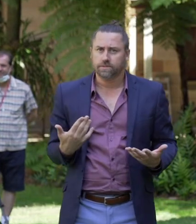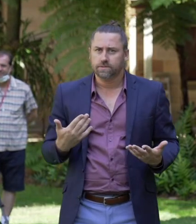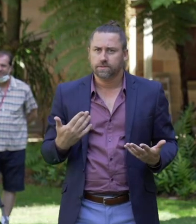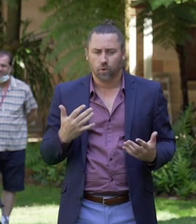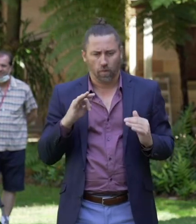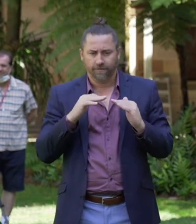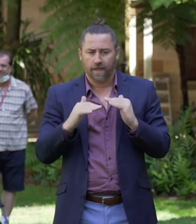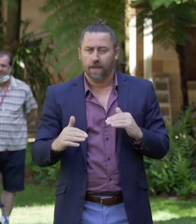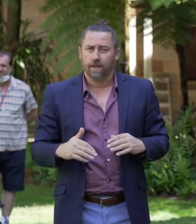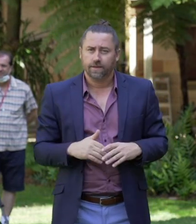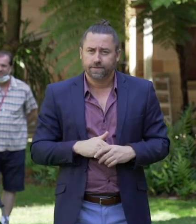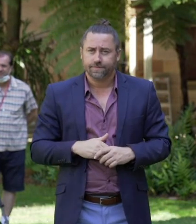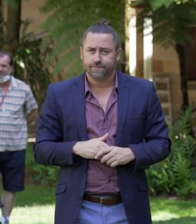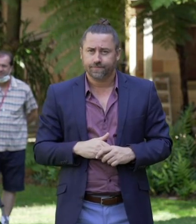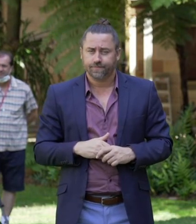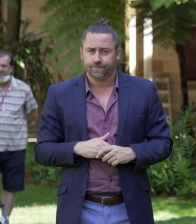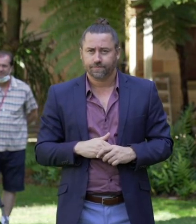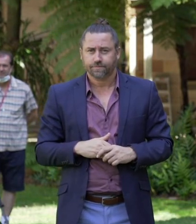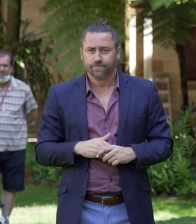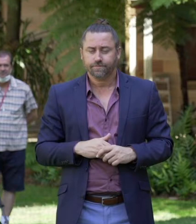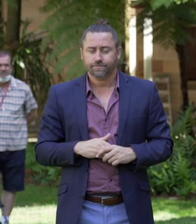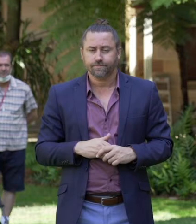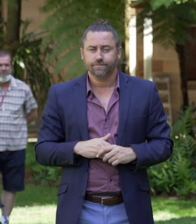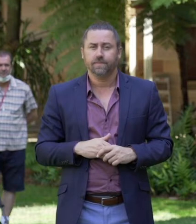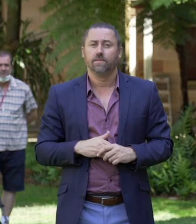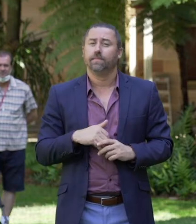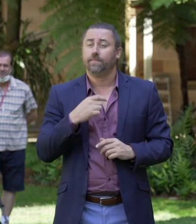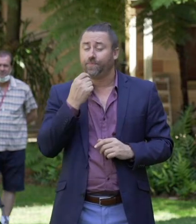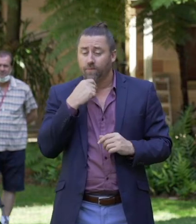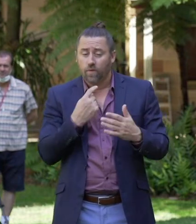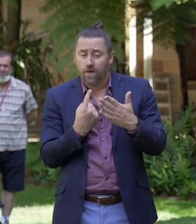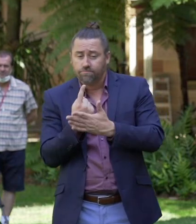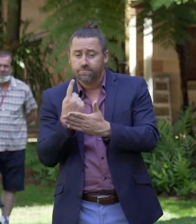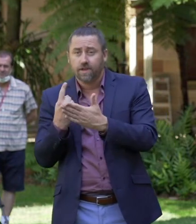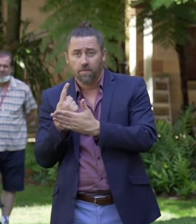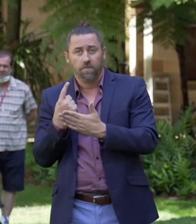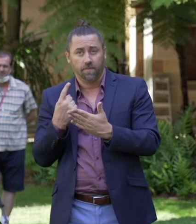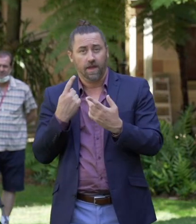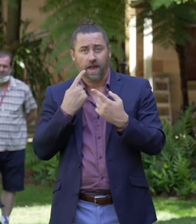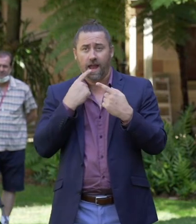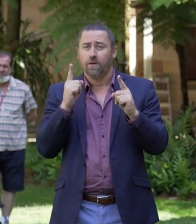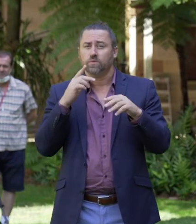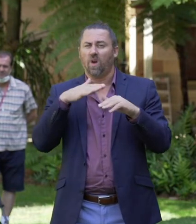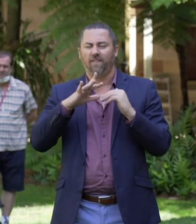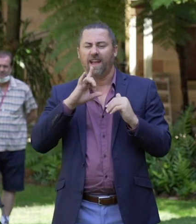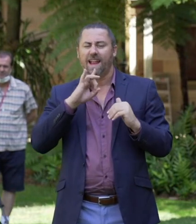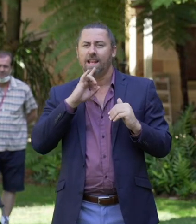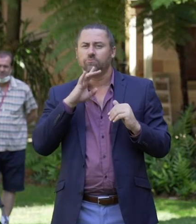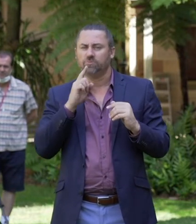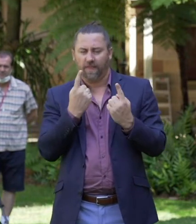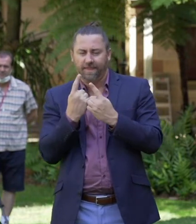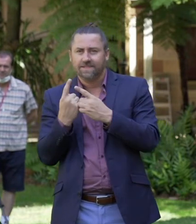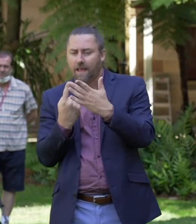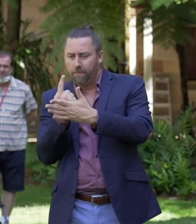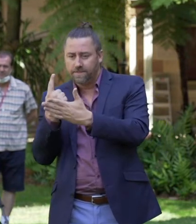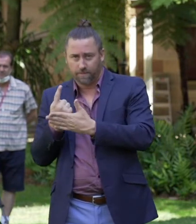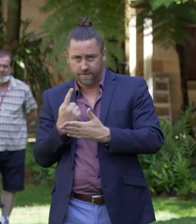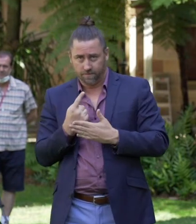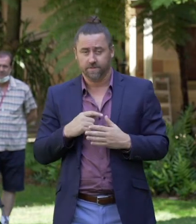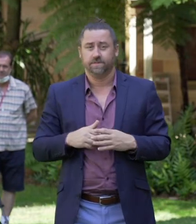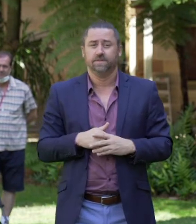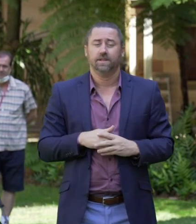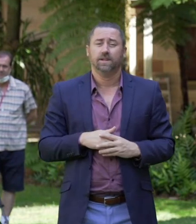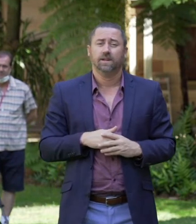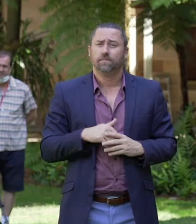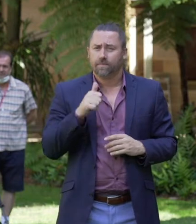Queenslanders. Now, I'd also like to just address some of the other major announcements in the electricity sector that have occurred today. There was